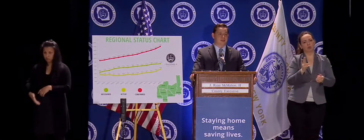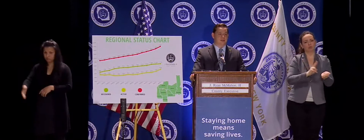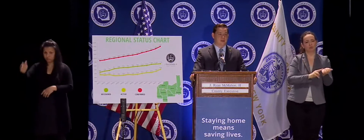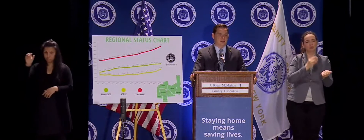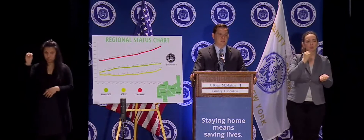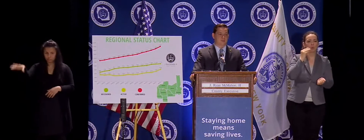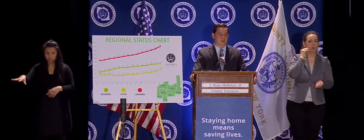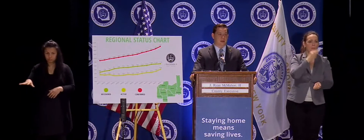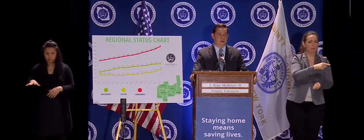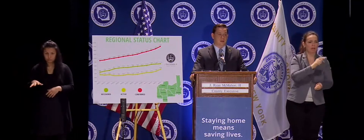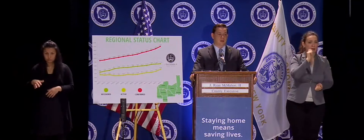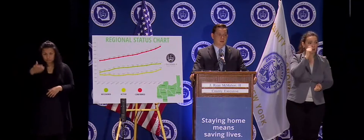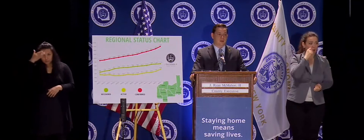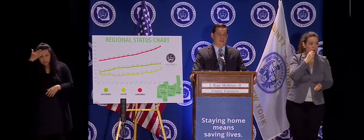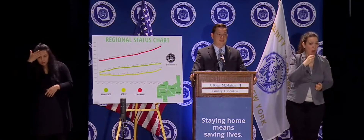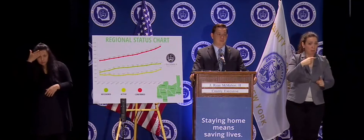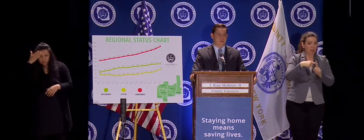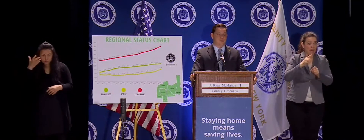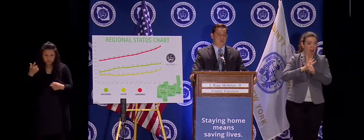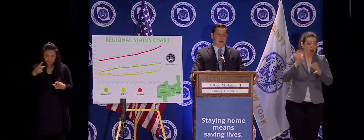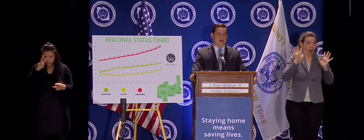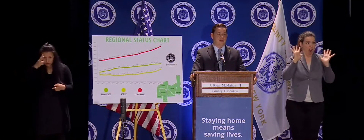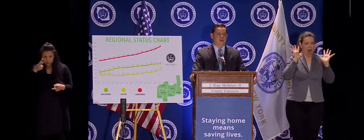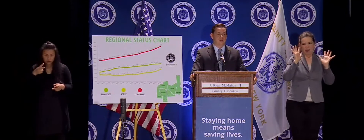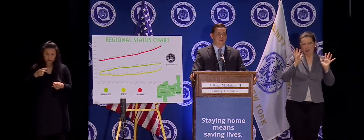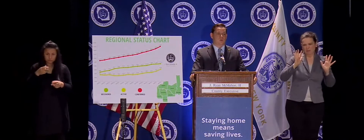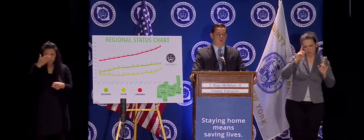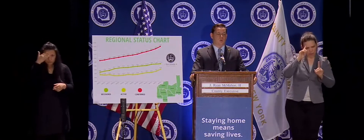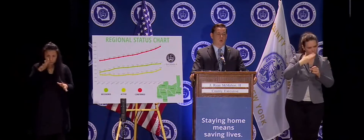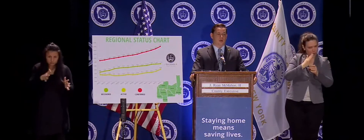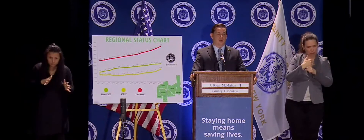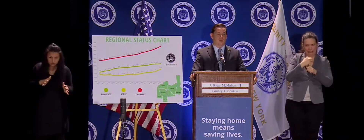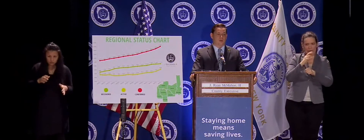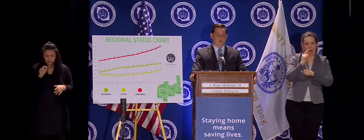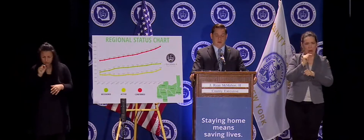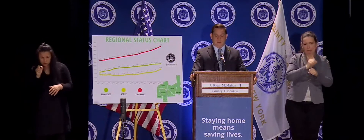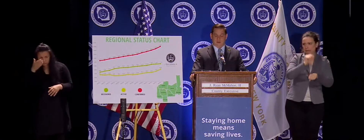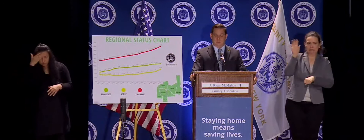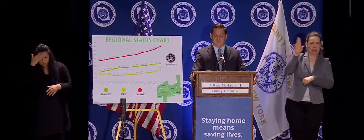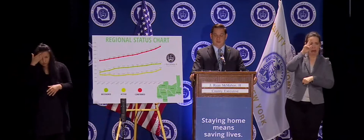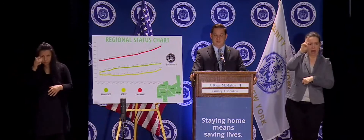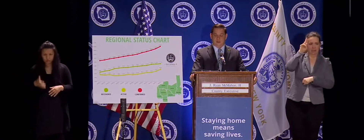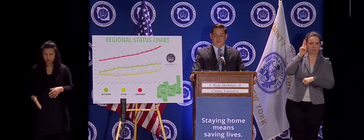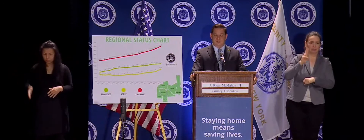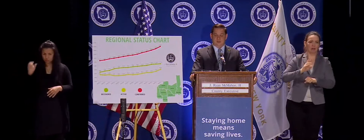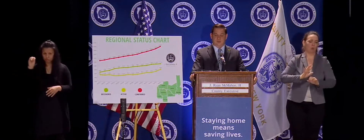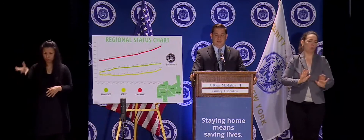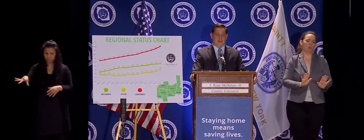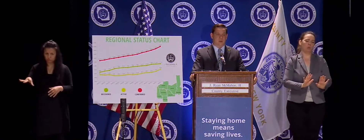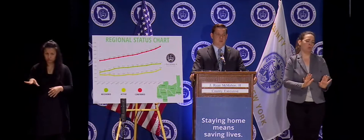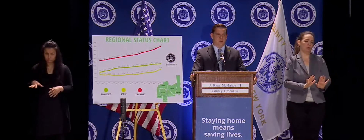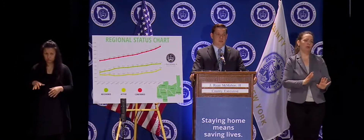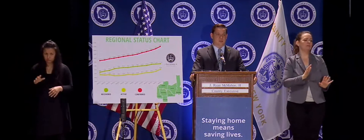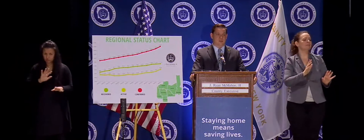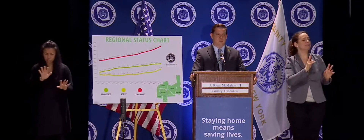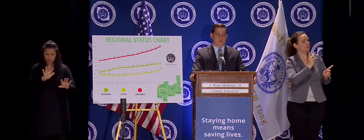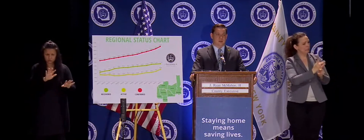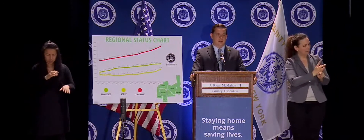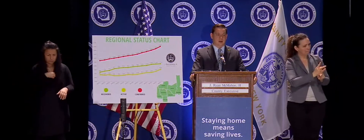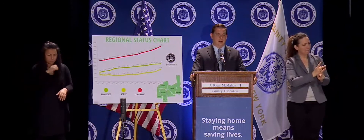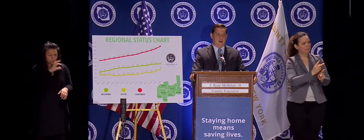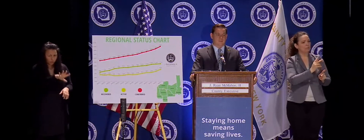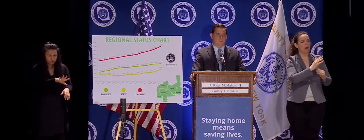is sick, asymptomatic, light symptoms or not. So we're working with the facilities to take those